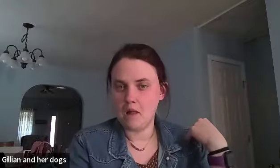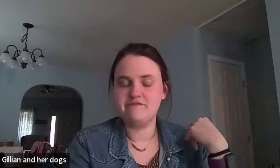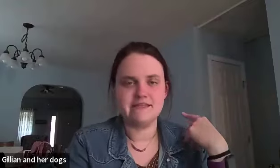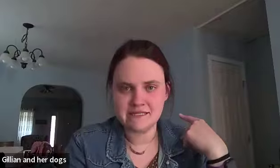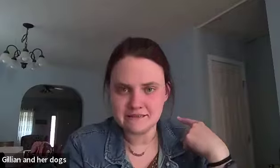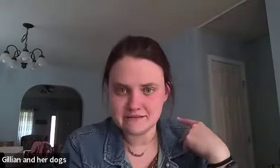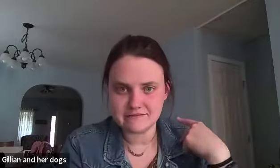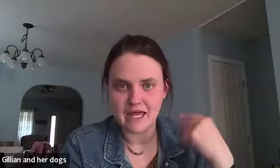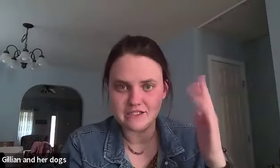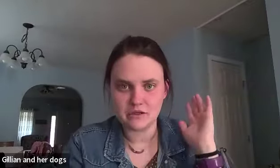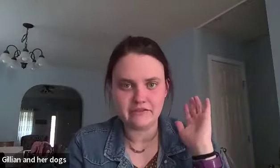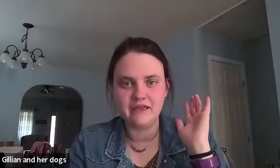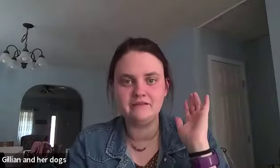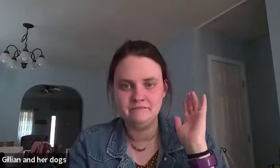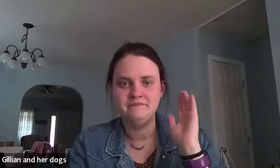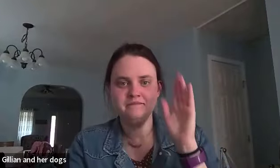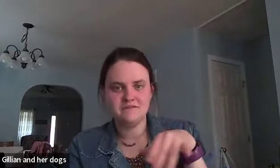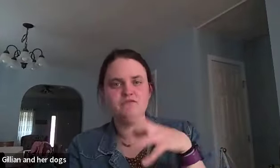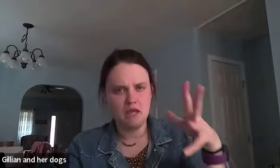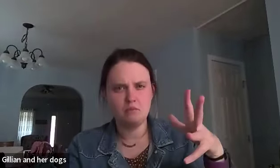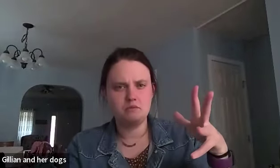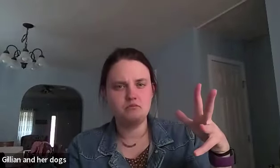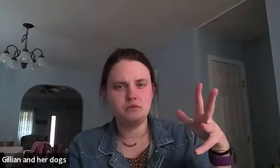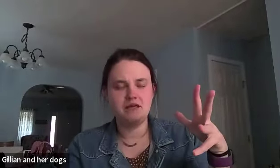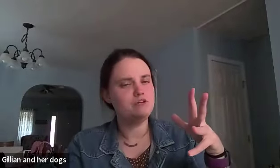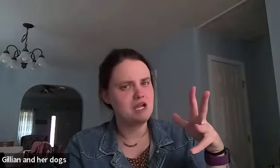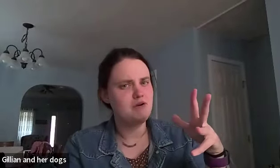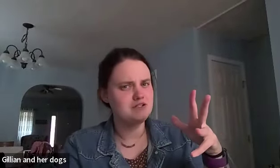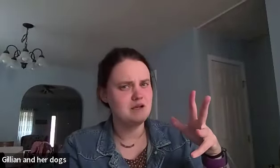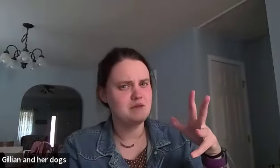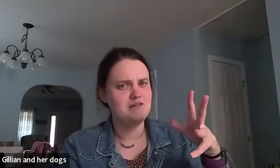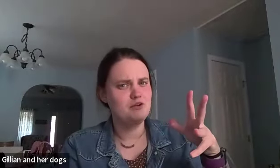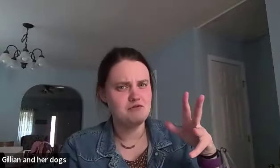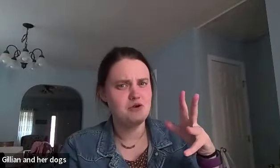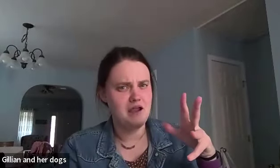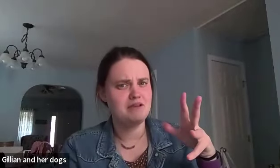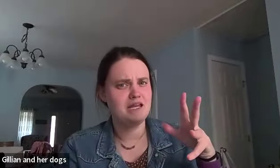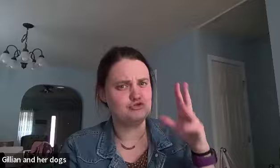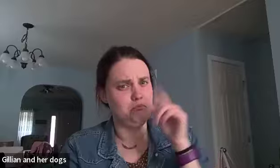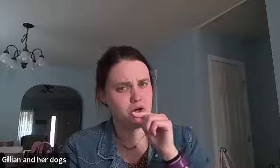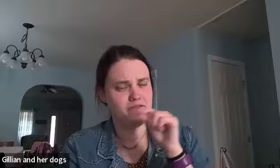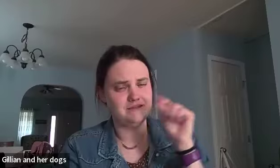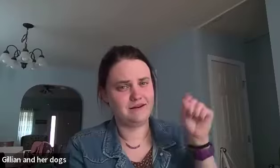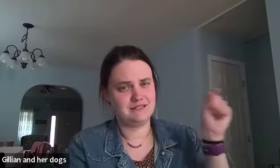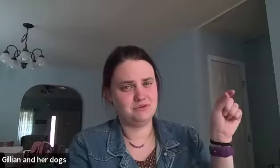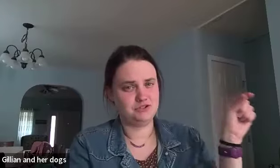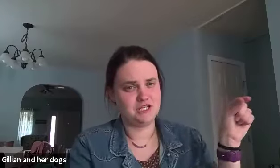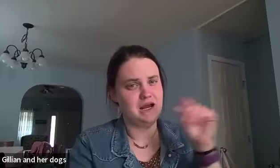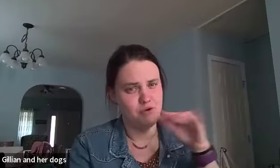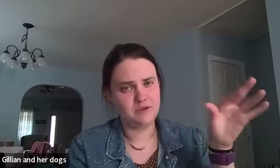wild pheasants, that sort of thing. They would be, which I would also recommend if you ever are having an actual bird that's not a typical chicken, I probably